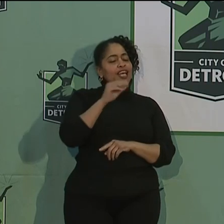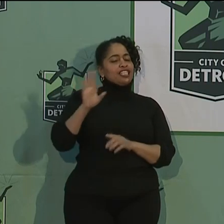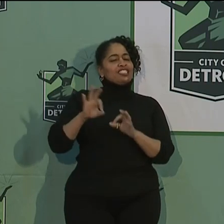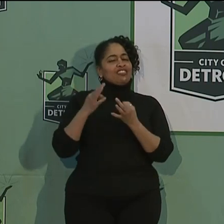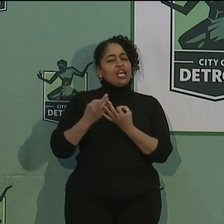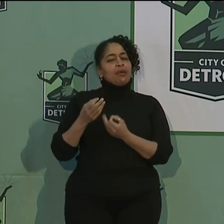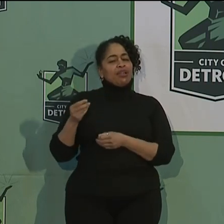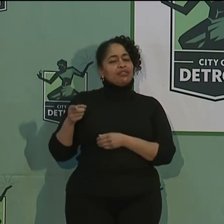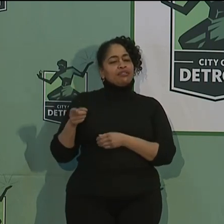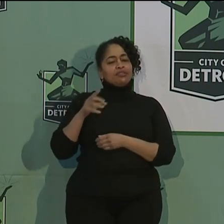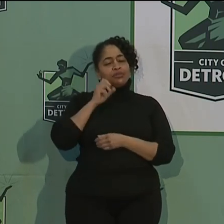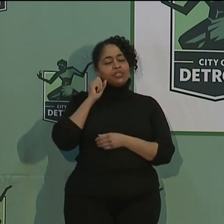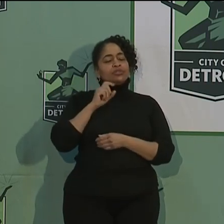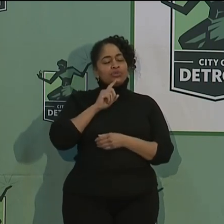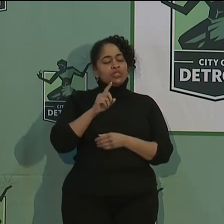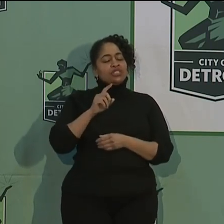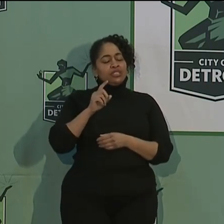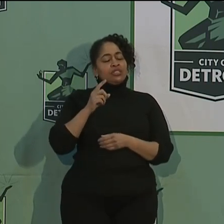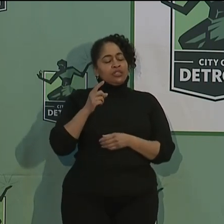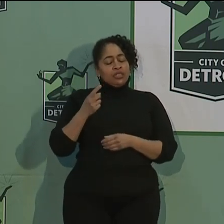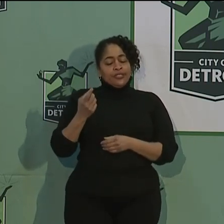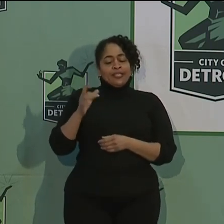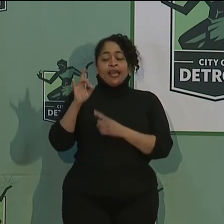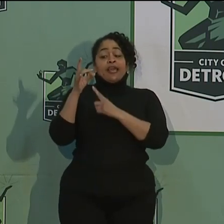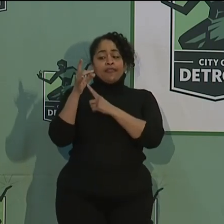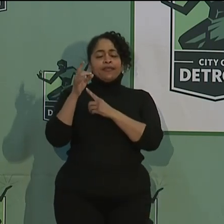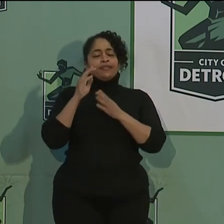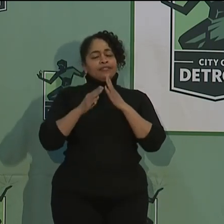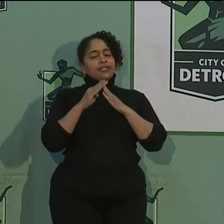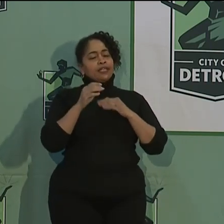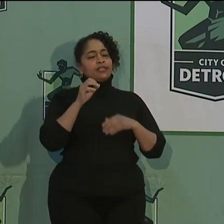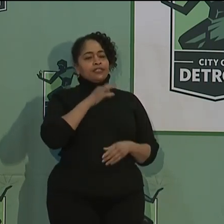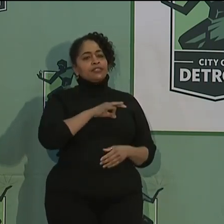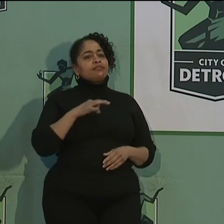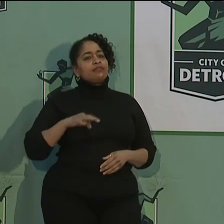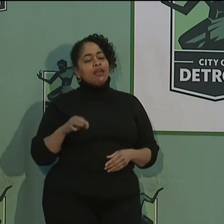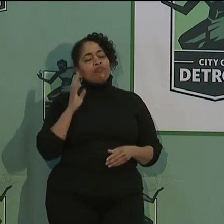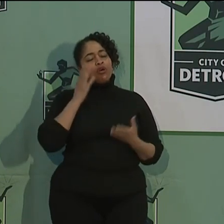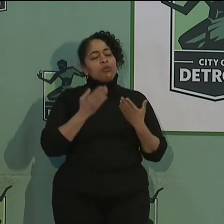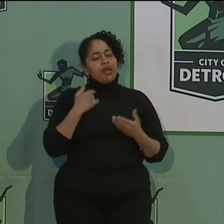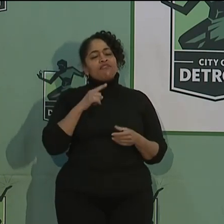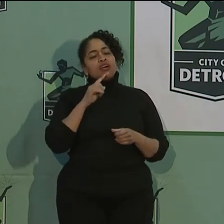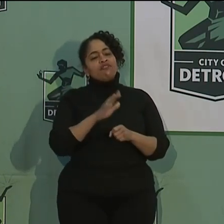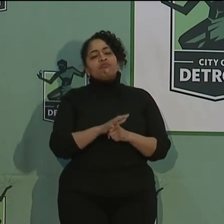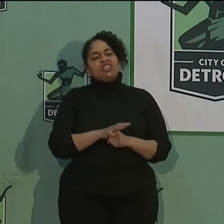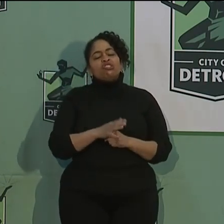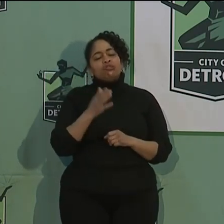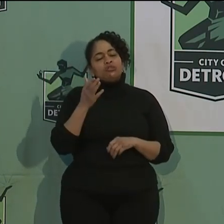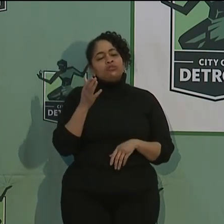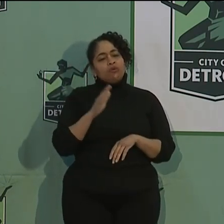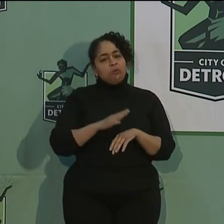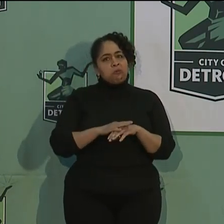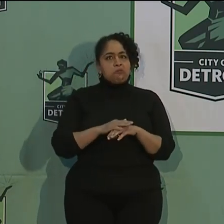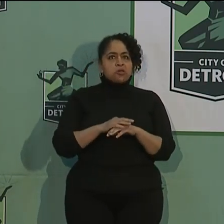employee, and probably will have a confirmation on a